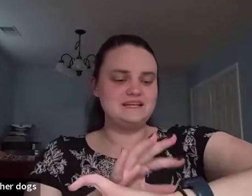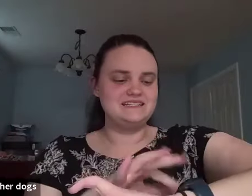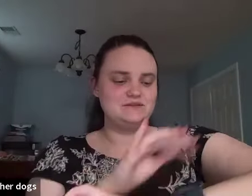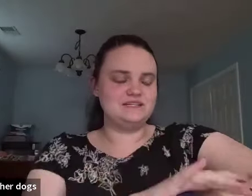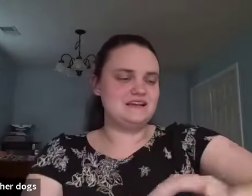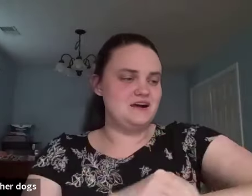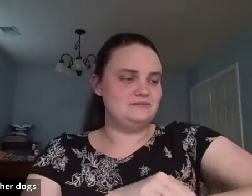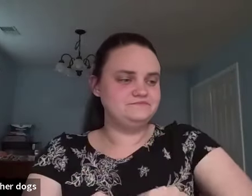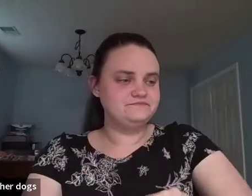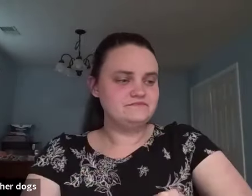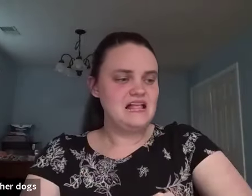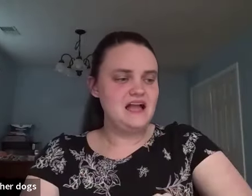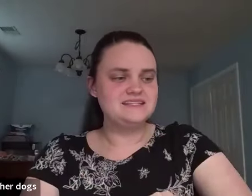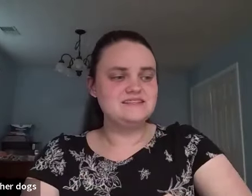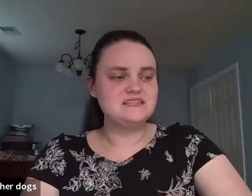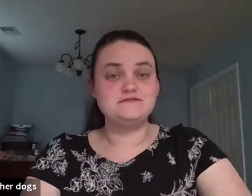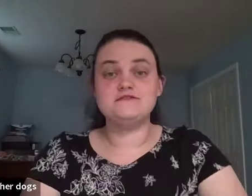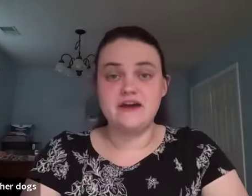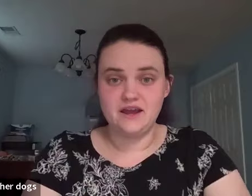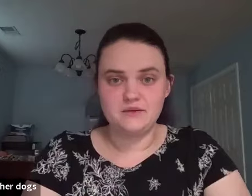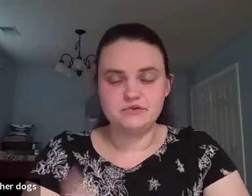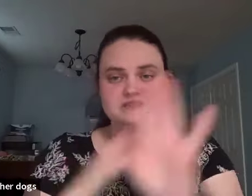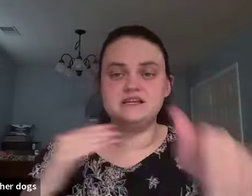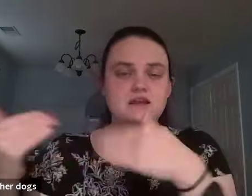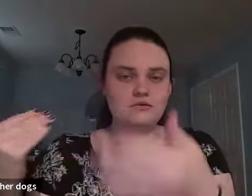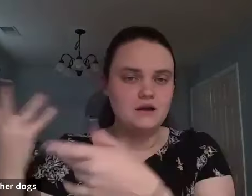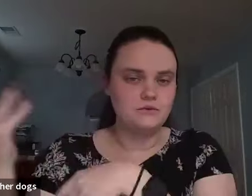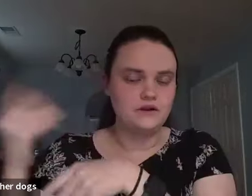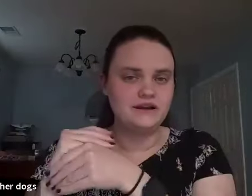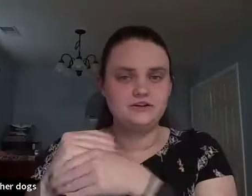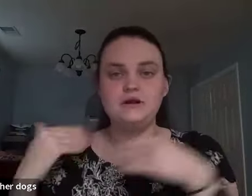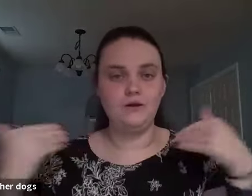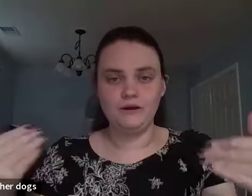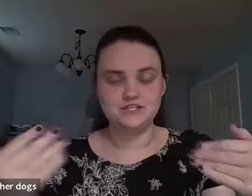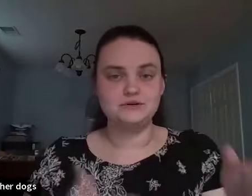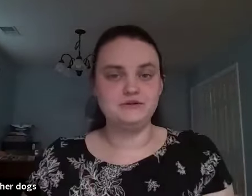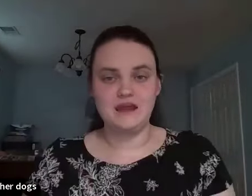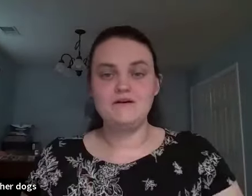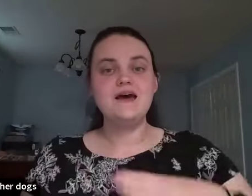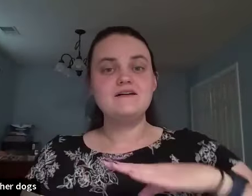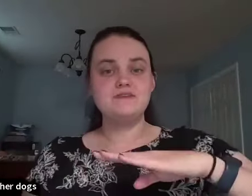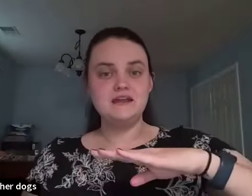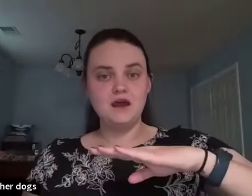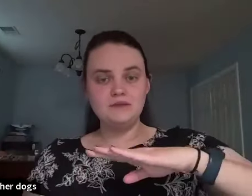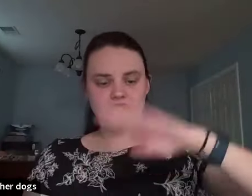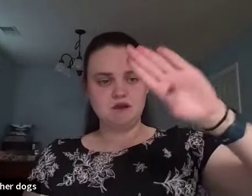one I did was I did the sign for fed up, which was another one we are going to do. I'll go ahead and show you now. Fed up is you have